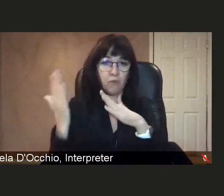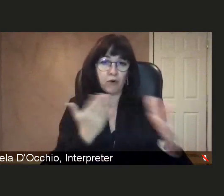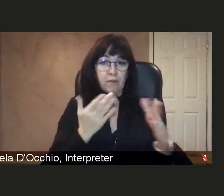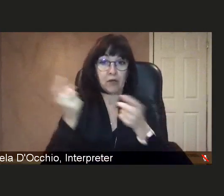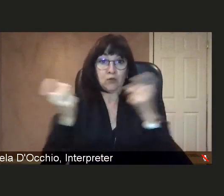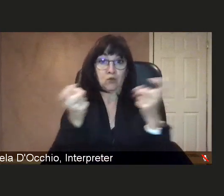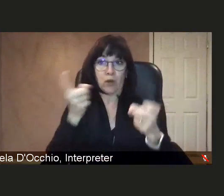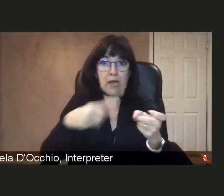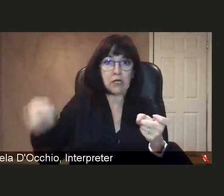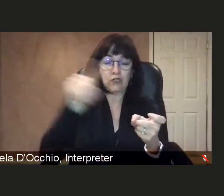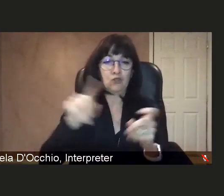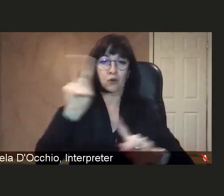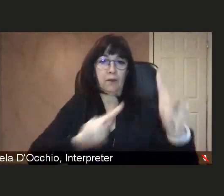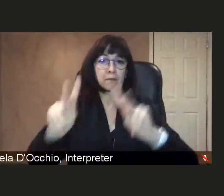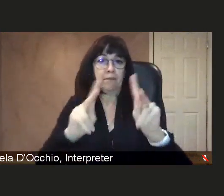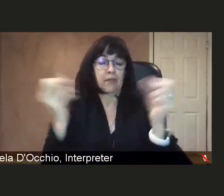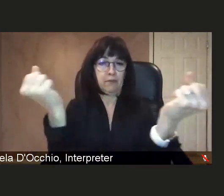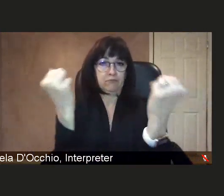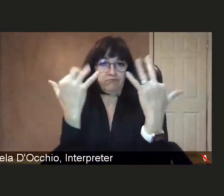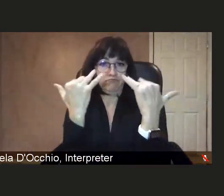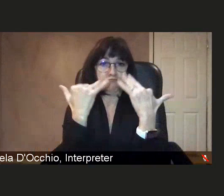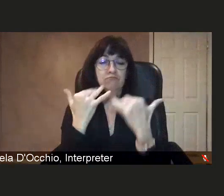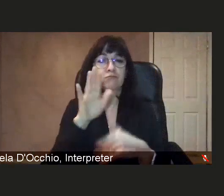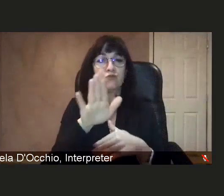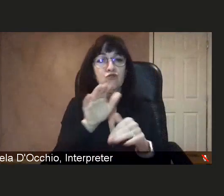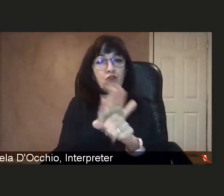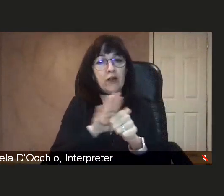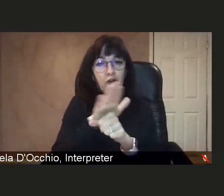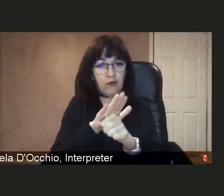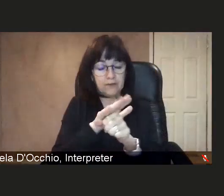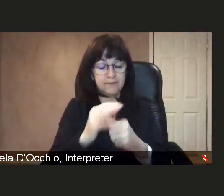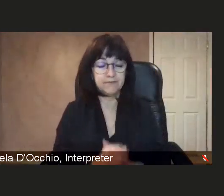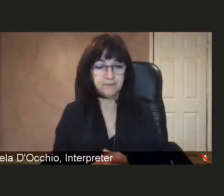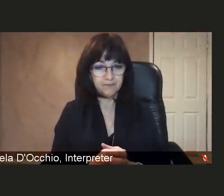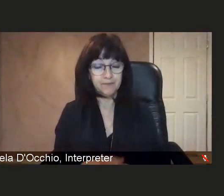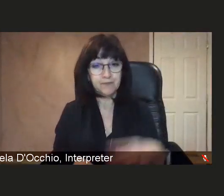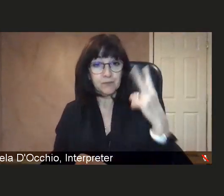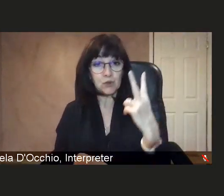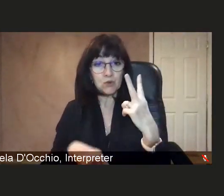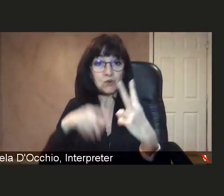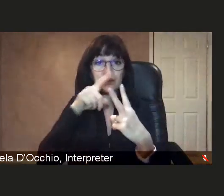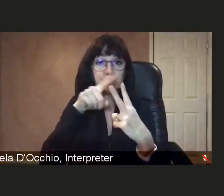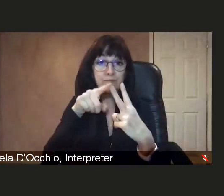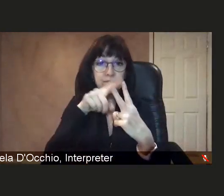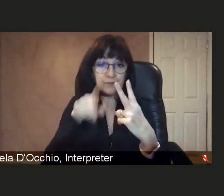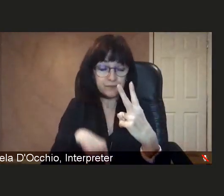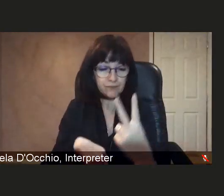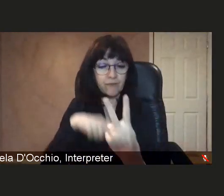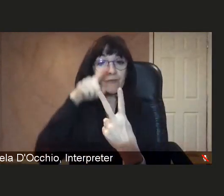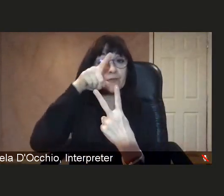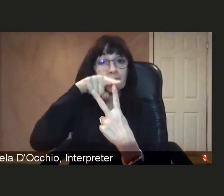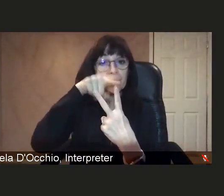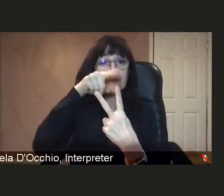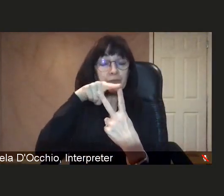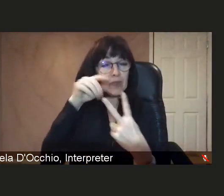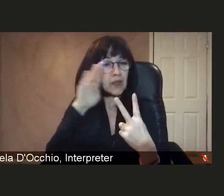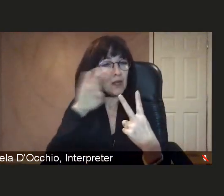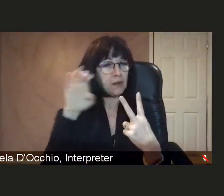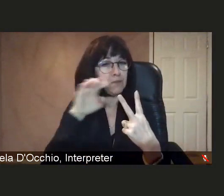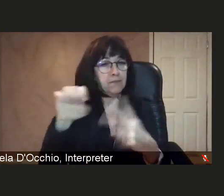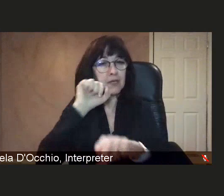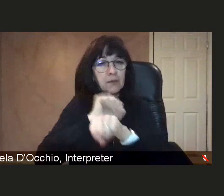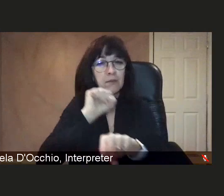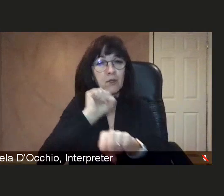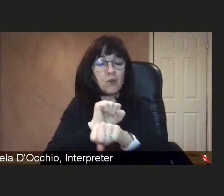that in 2 ways. First, I will tell you that Beebe Healthcare has been working very closely with our elected